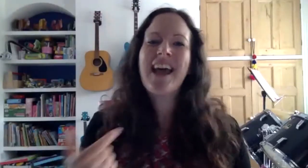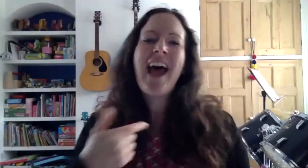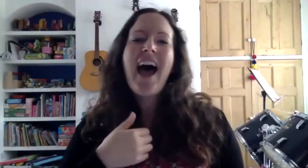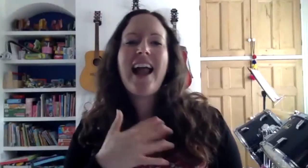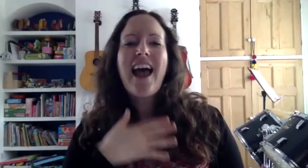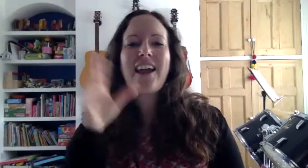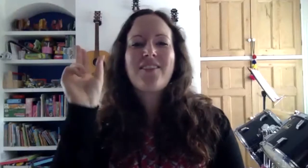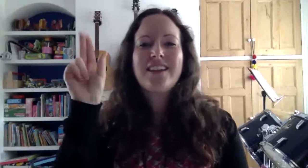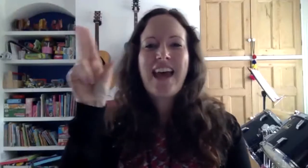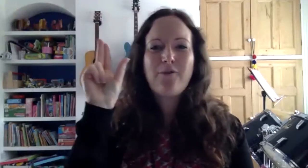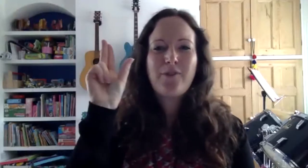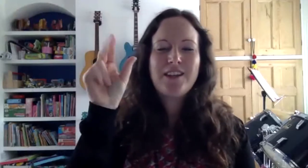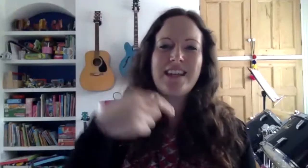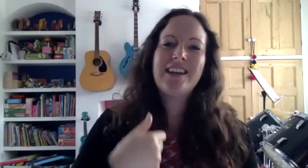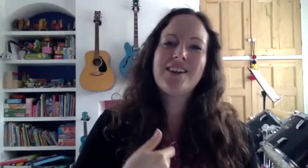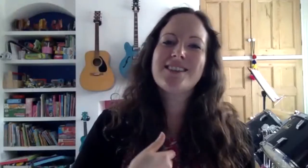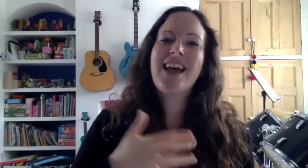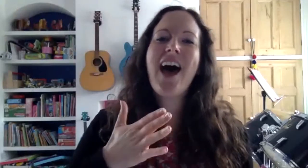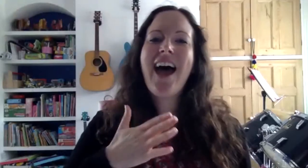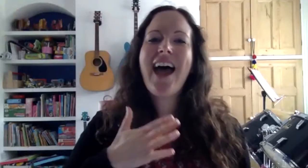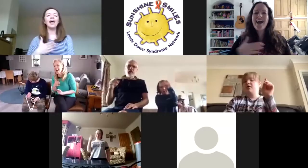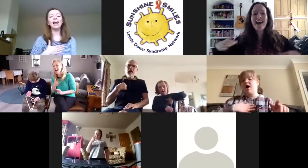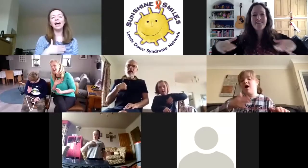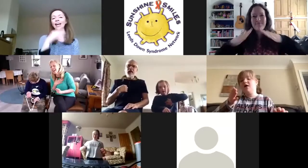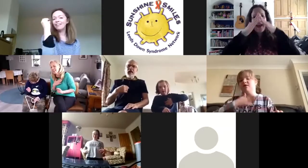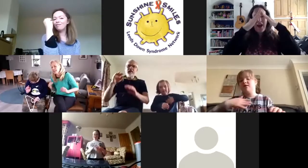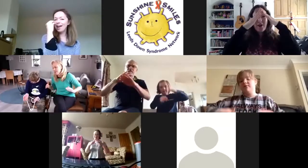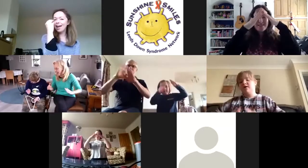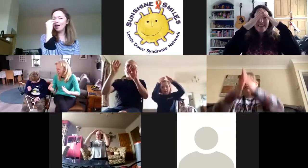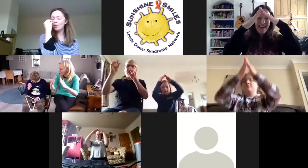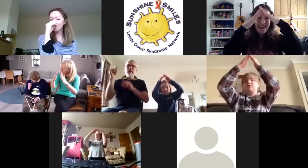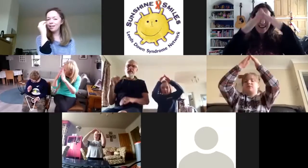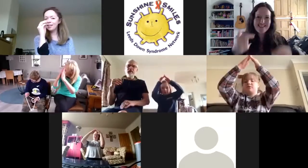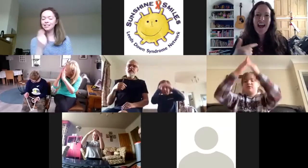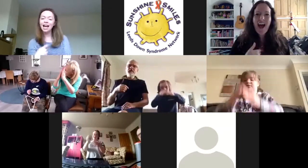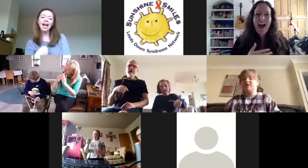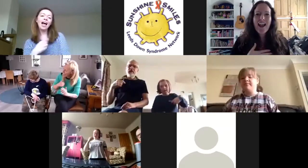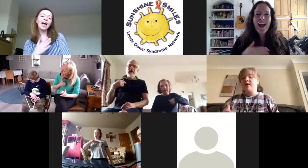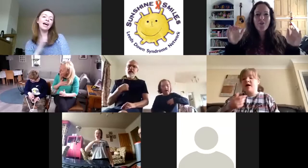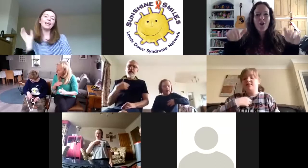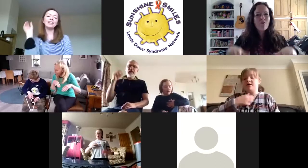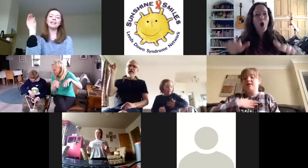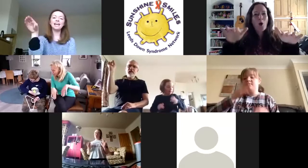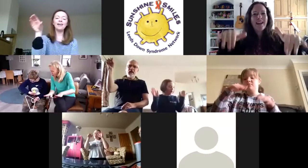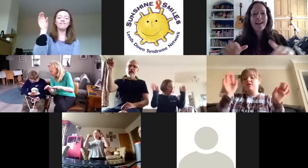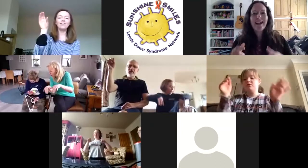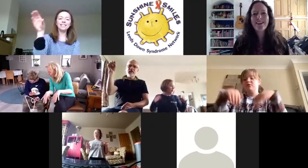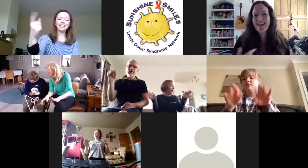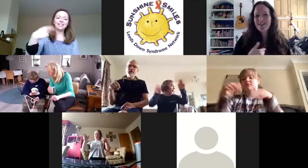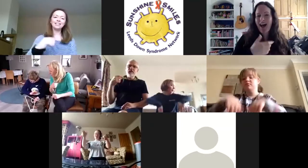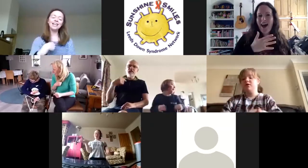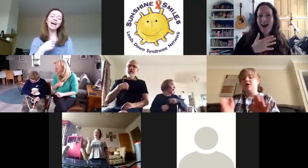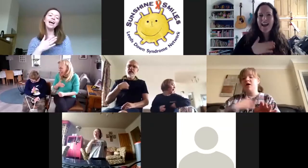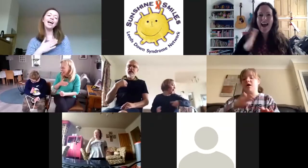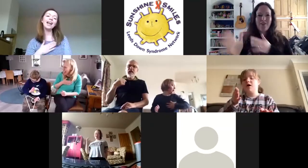flowers, I like the daffodils, I like the mountains, I like the rolling hills,